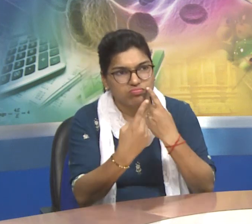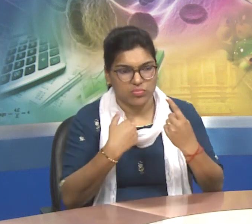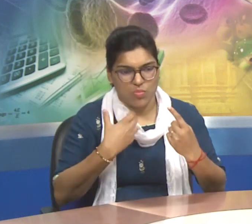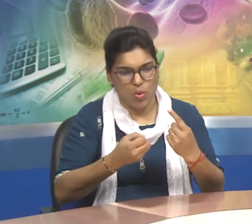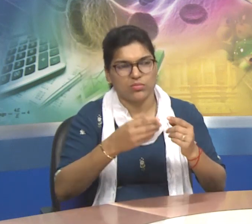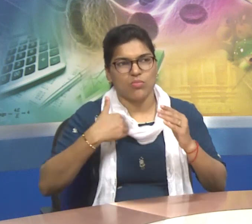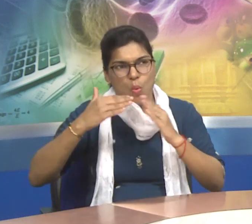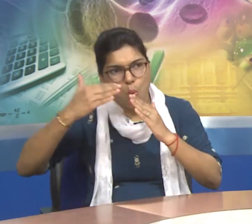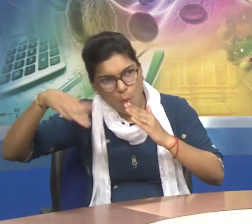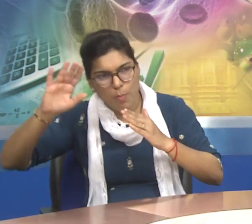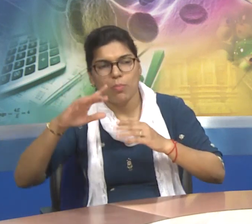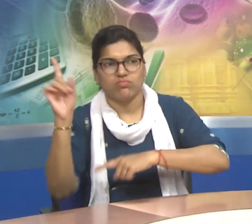All these resources